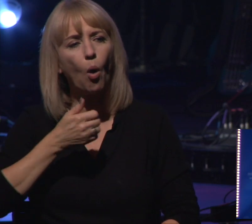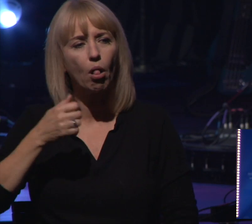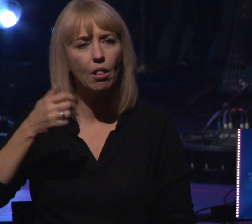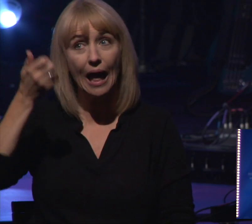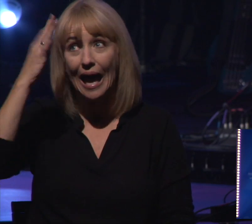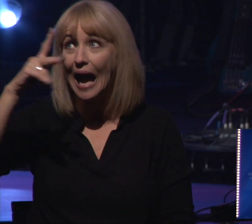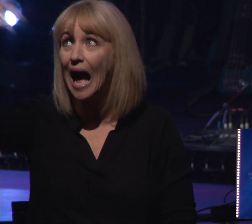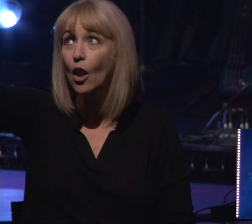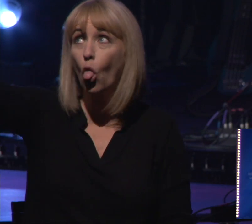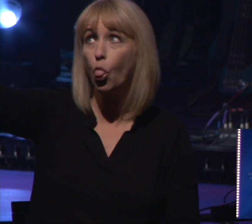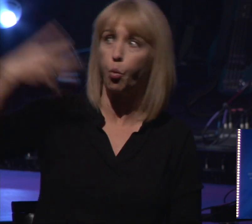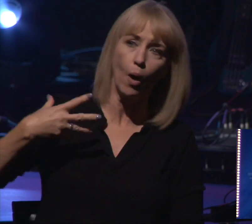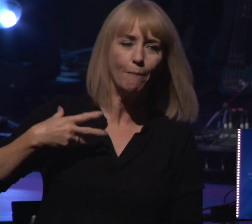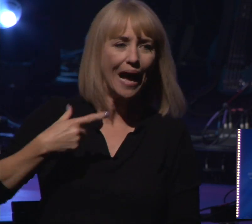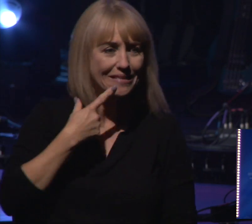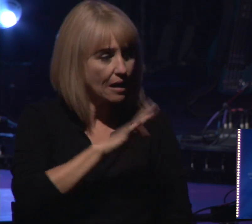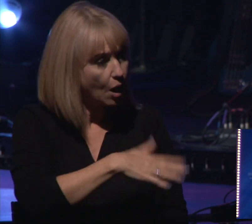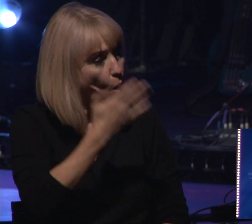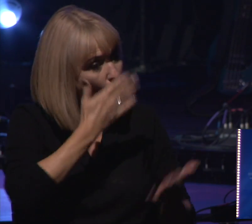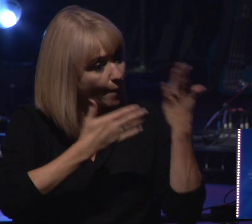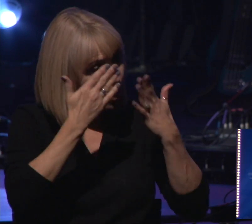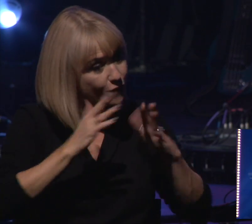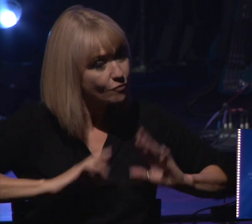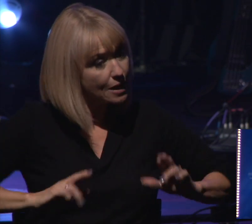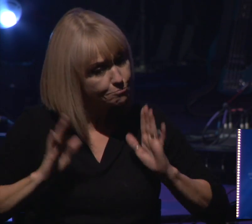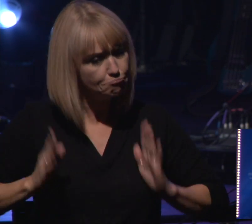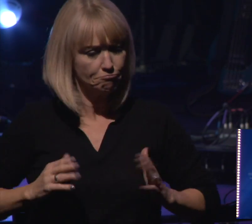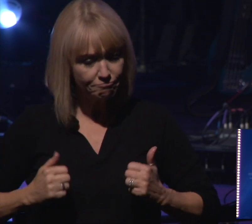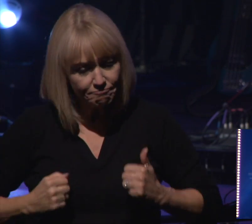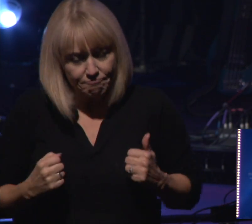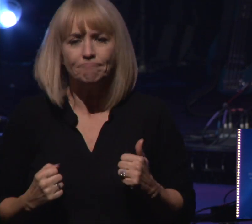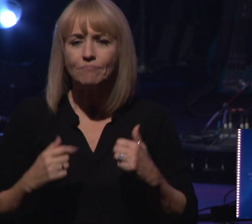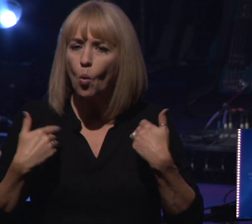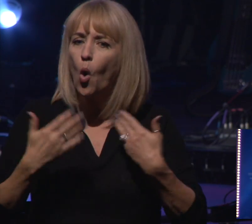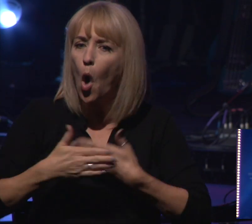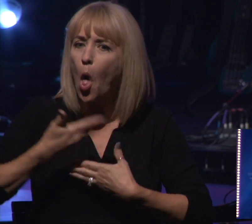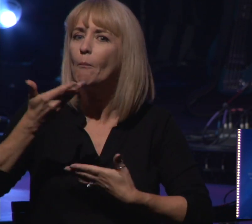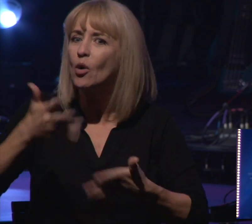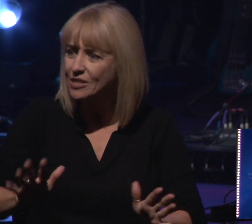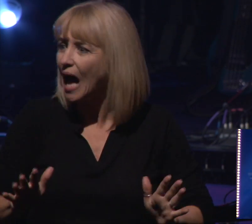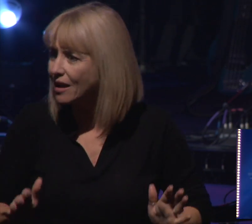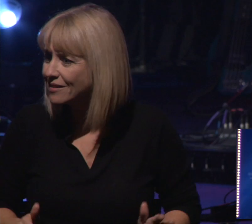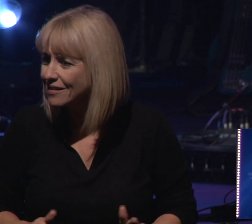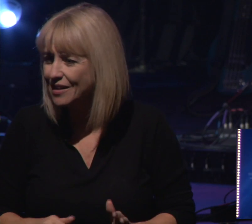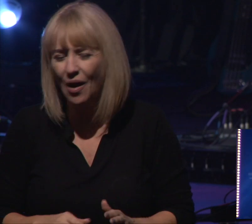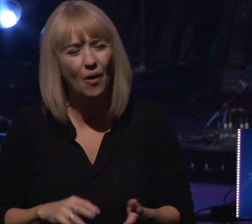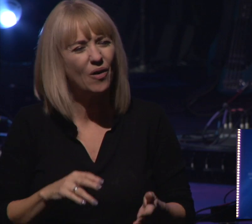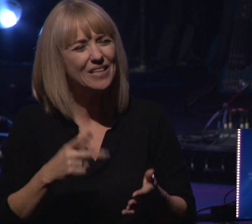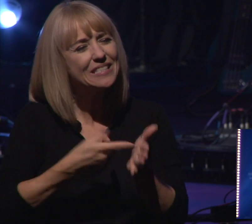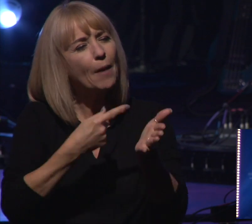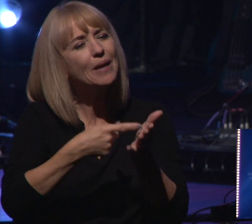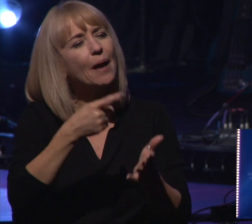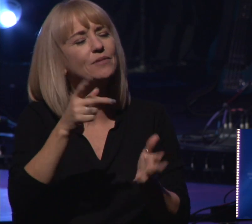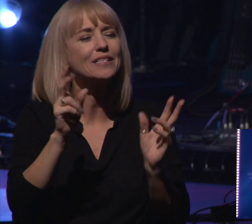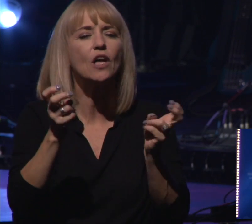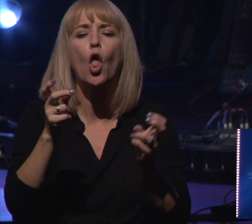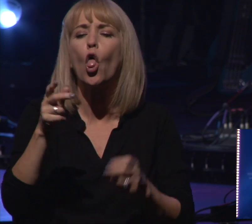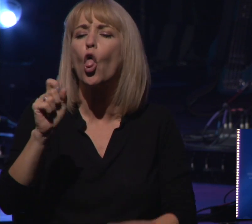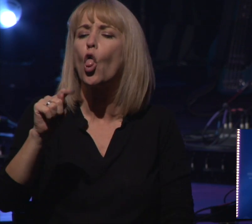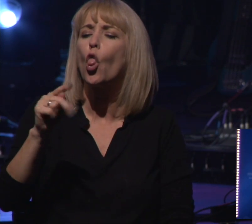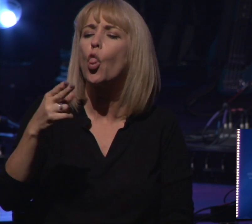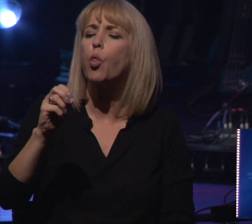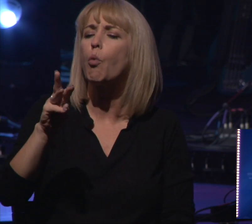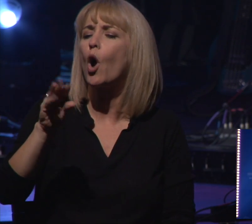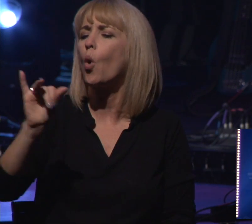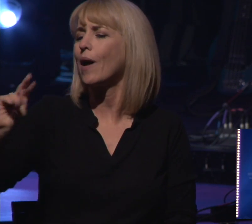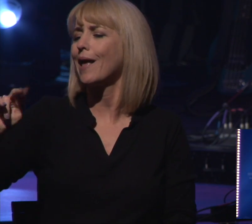said, here, wipe your face. We're almost there. And sometimes you just want to throw it in. Sometimes you're just tired.